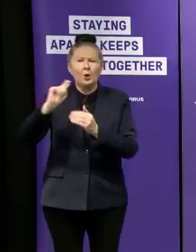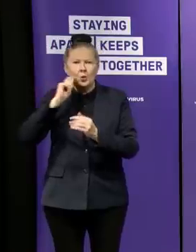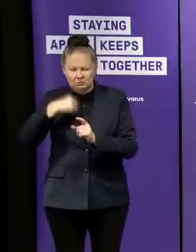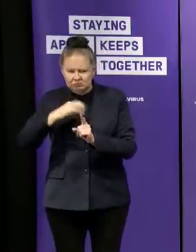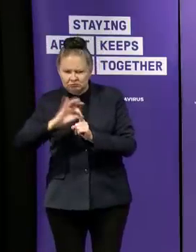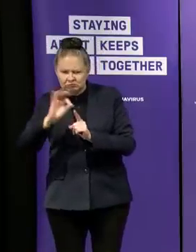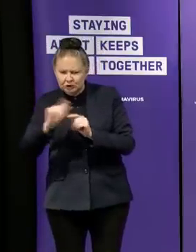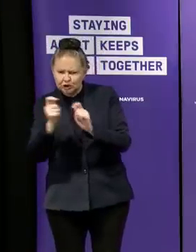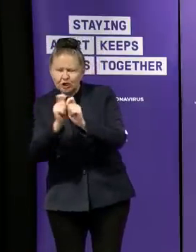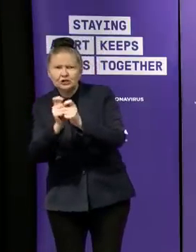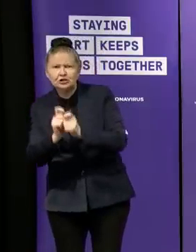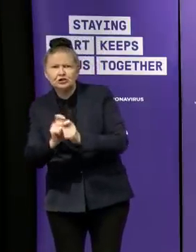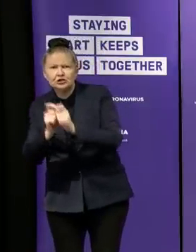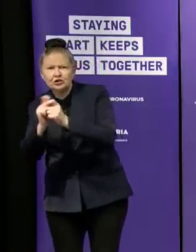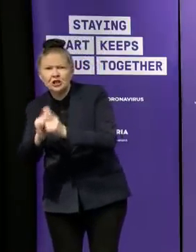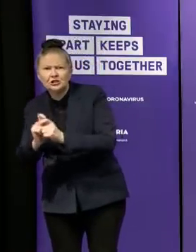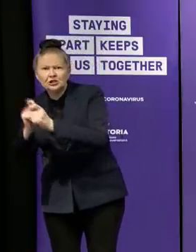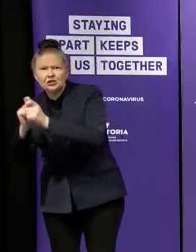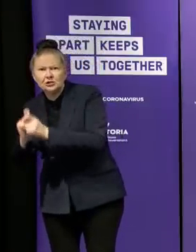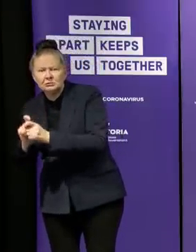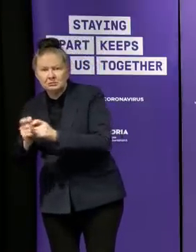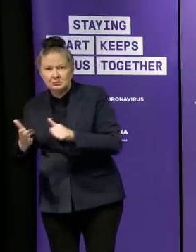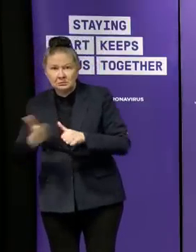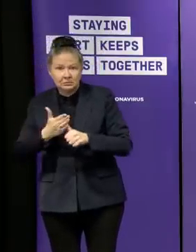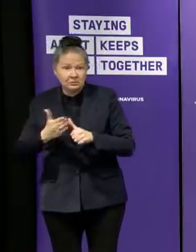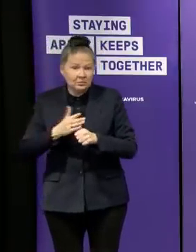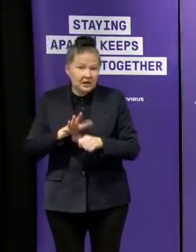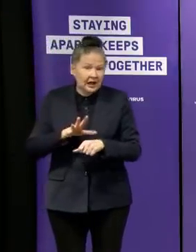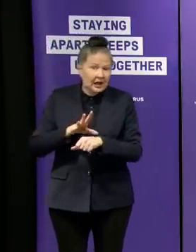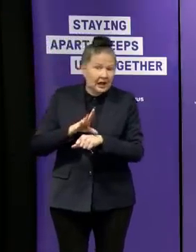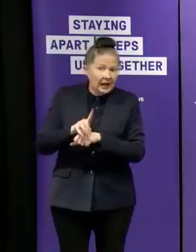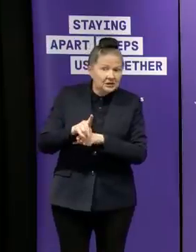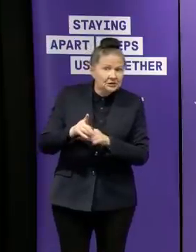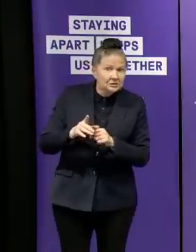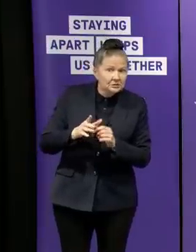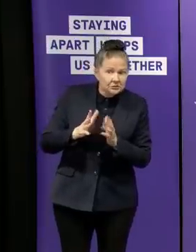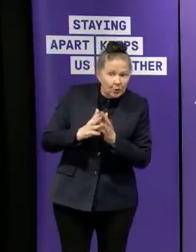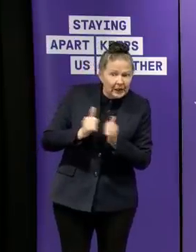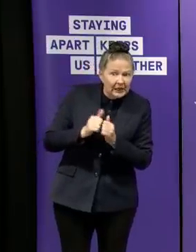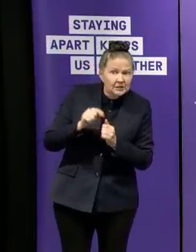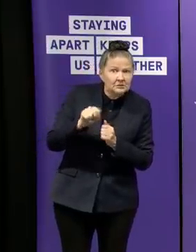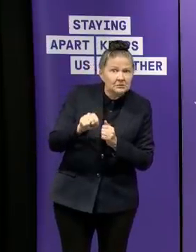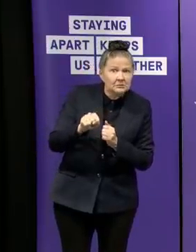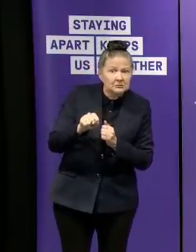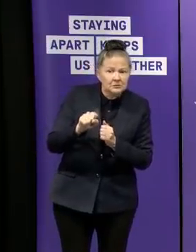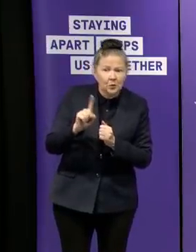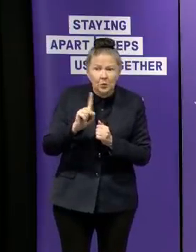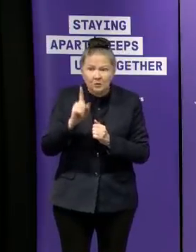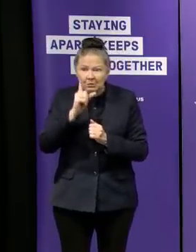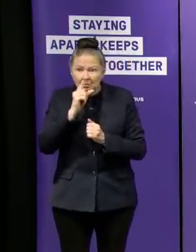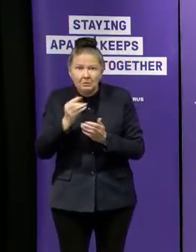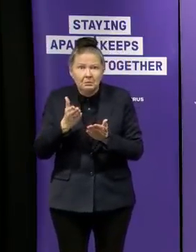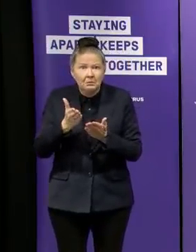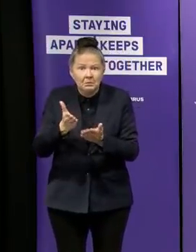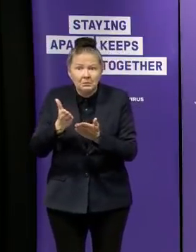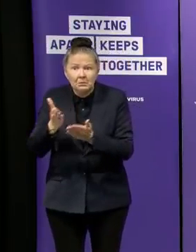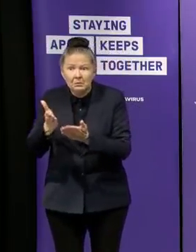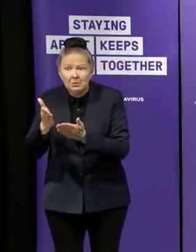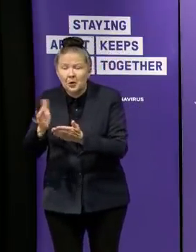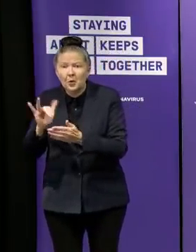on whether we are able to take a step next weekend, probably for implementation in the early part of the following